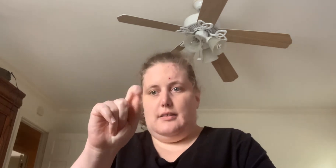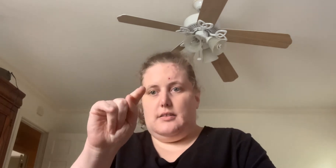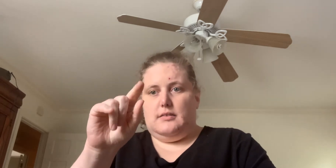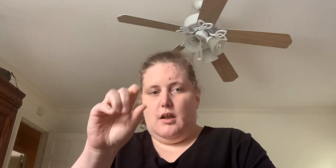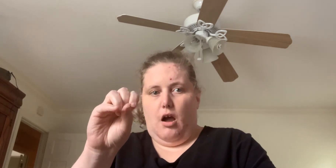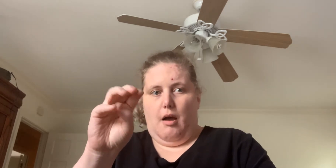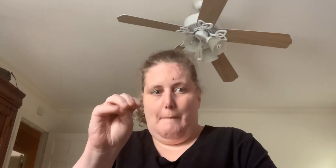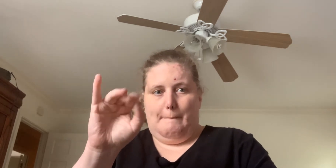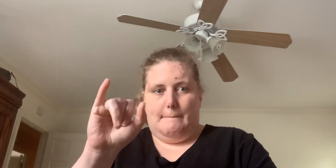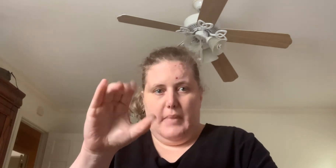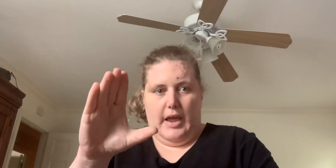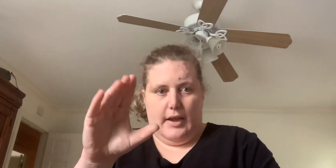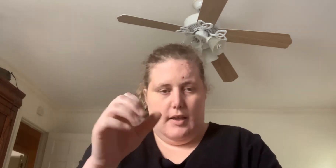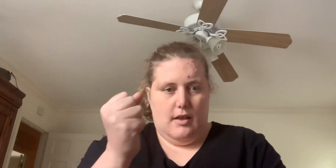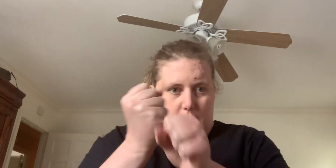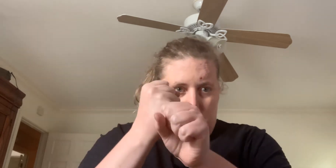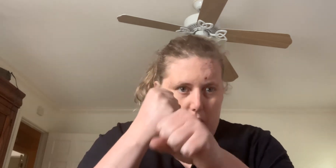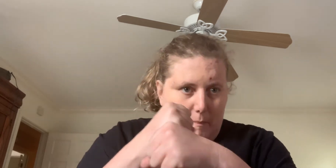and O3.